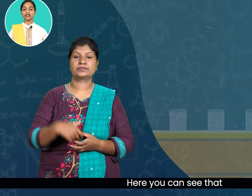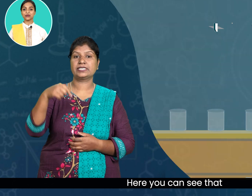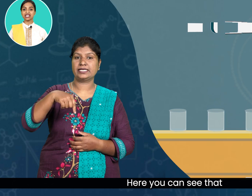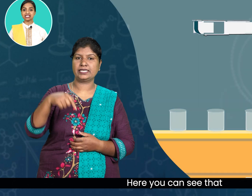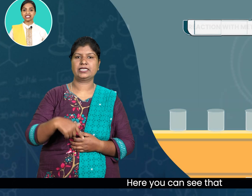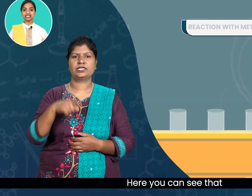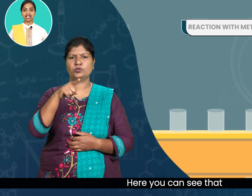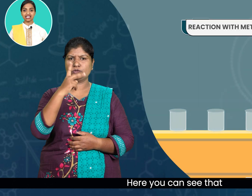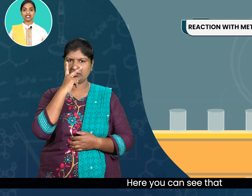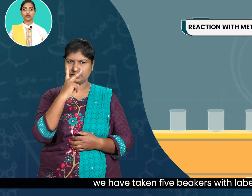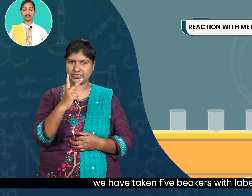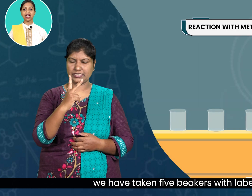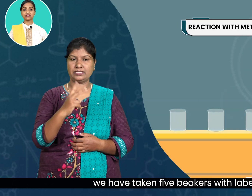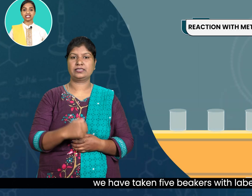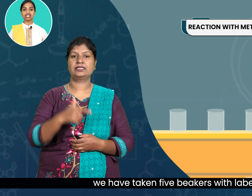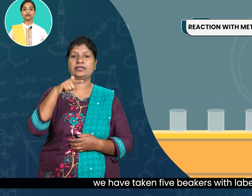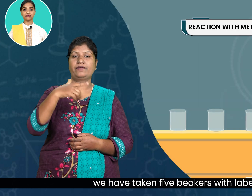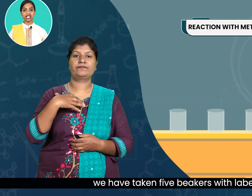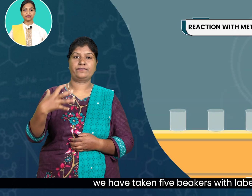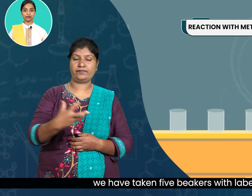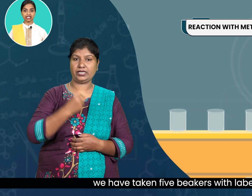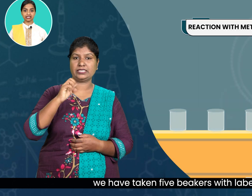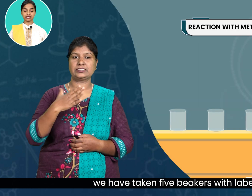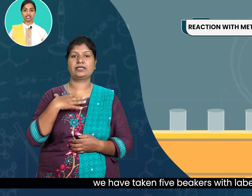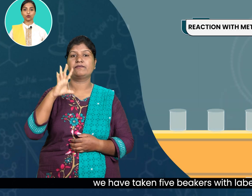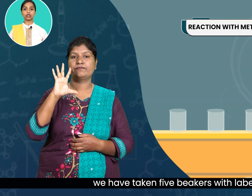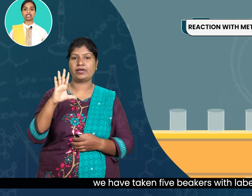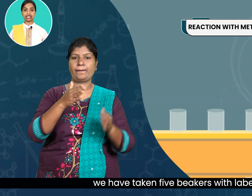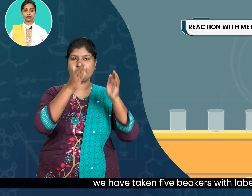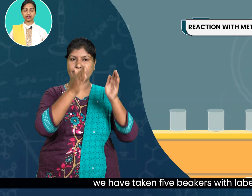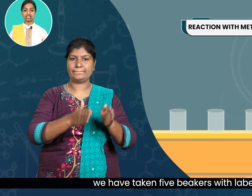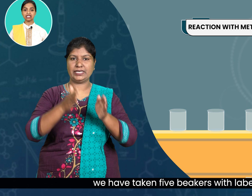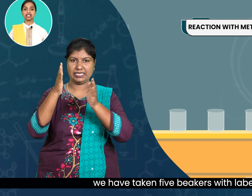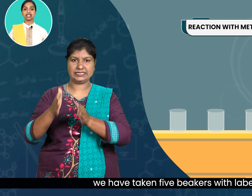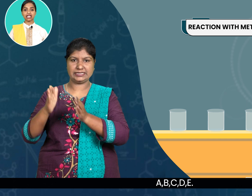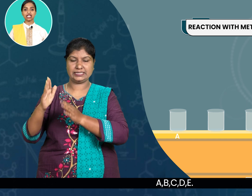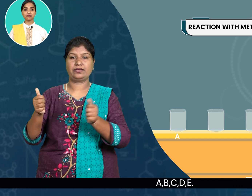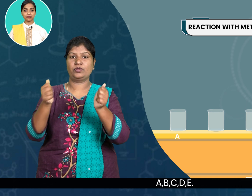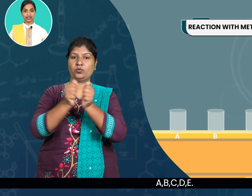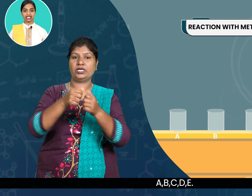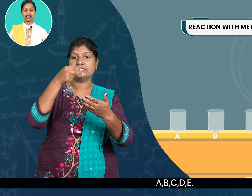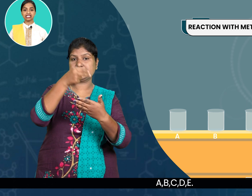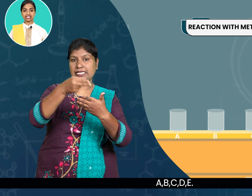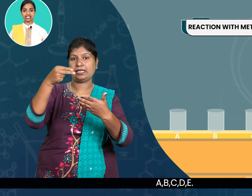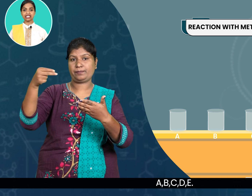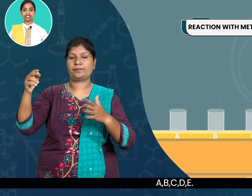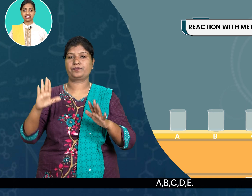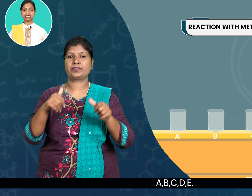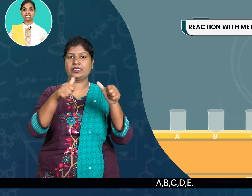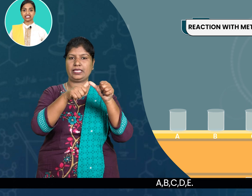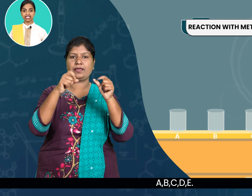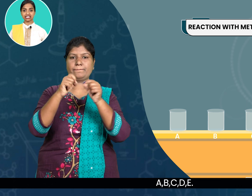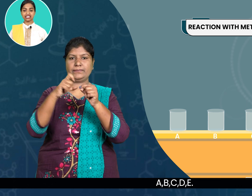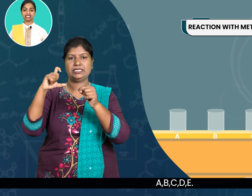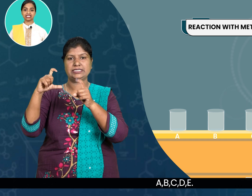Here you can see that we have taken 5 beakers with label A, B, C,